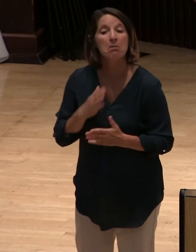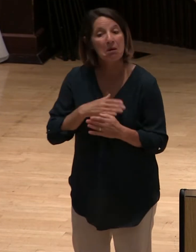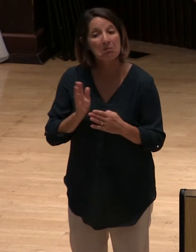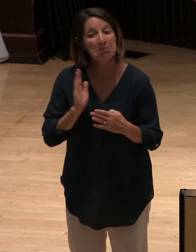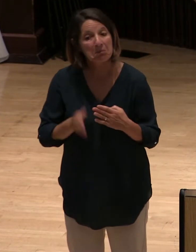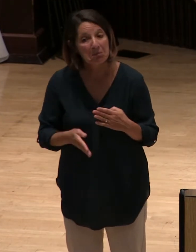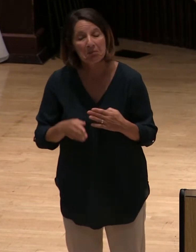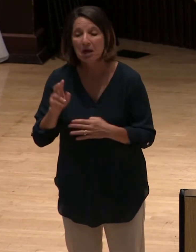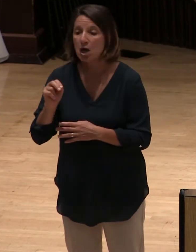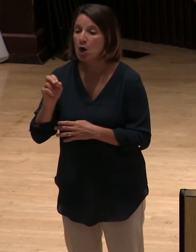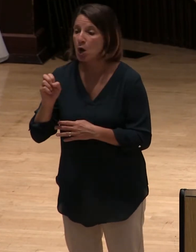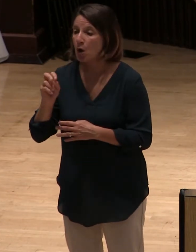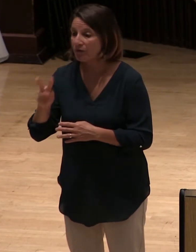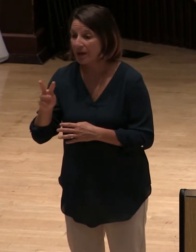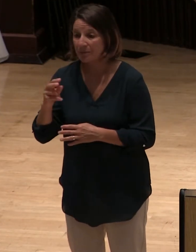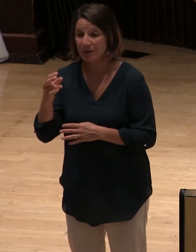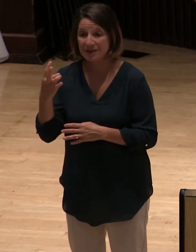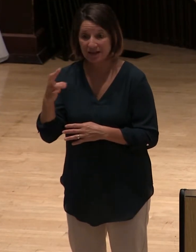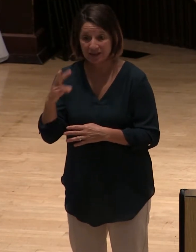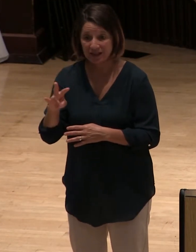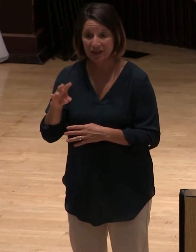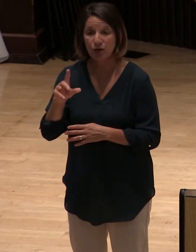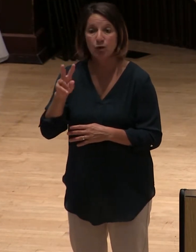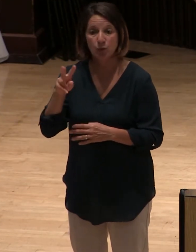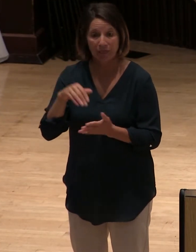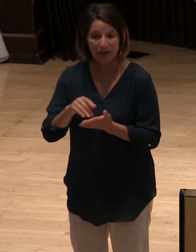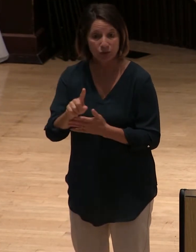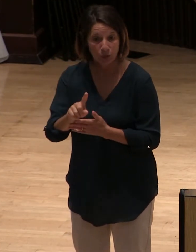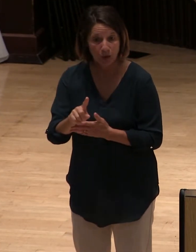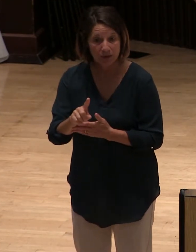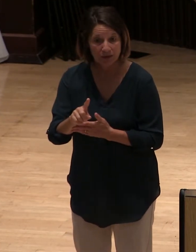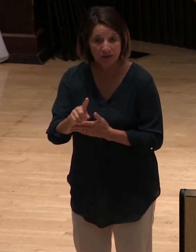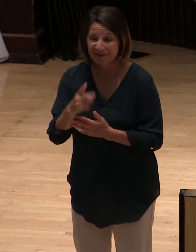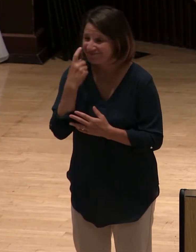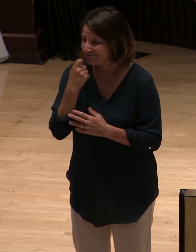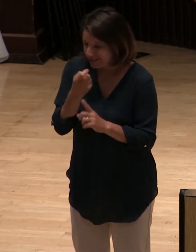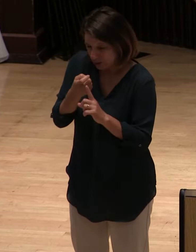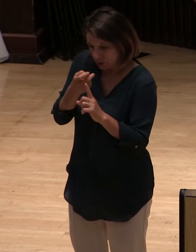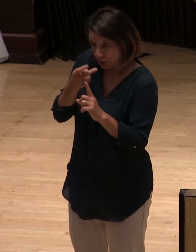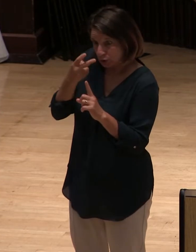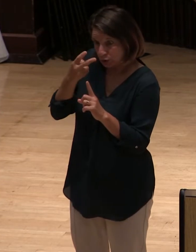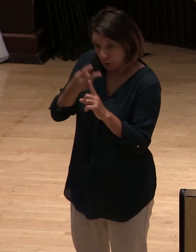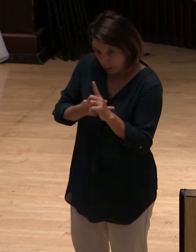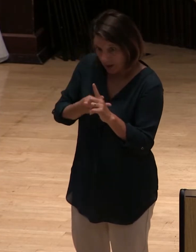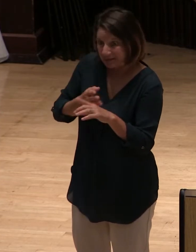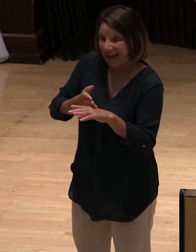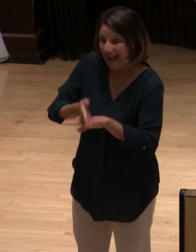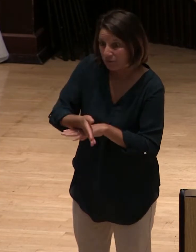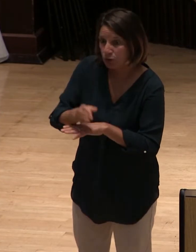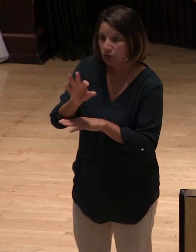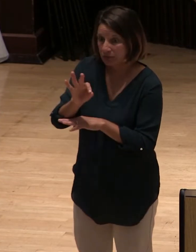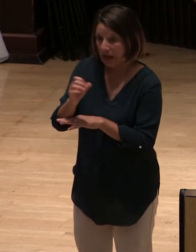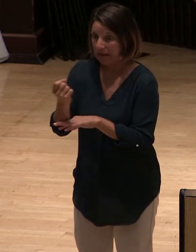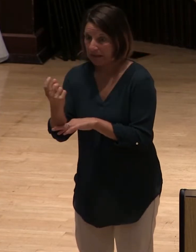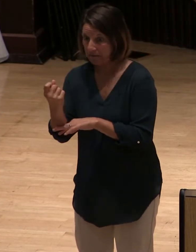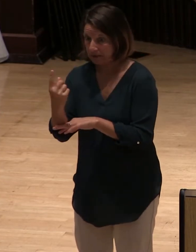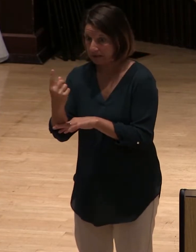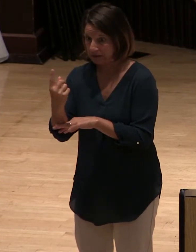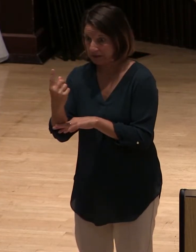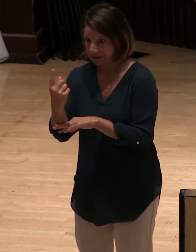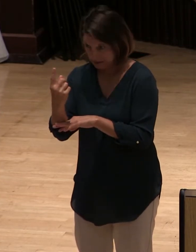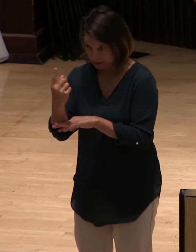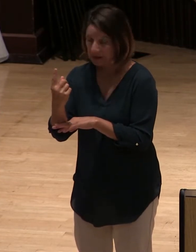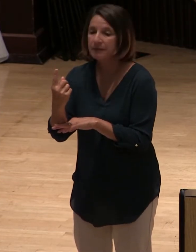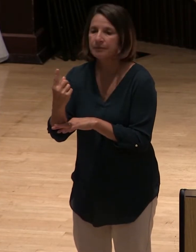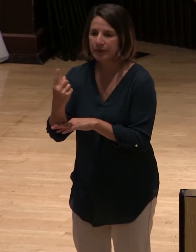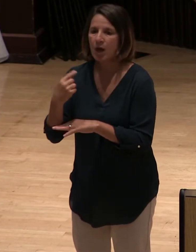end, on November 17th, 2001, just 2 months after 9/11 had happened, we packed